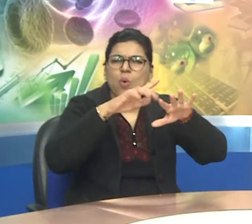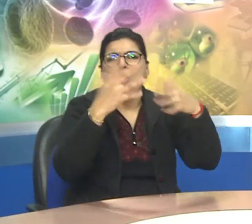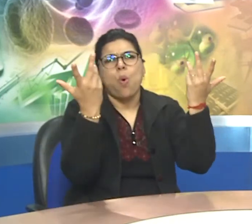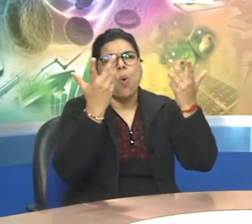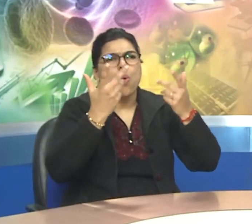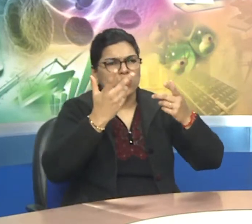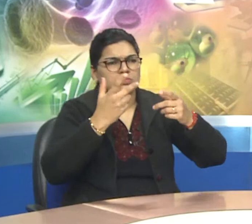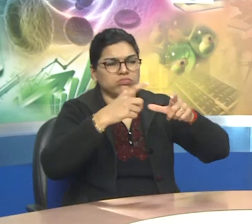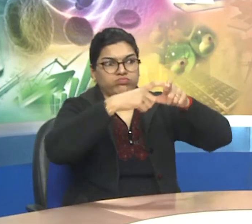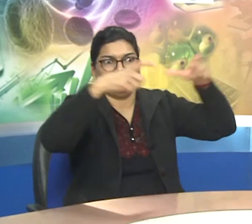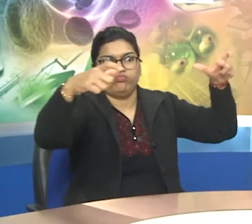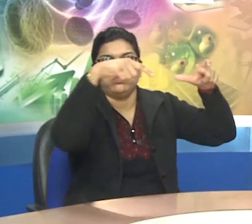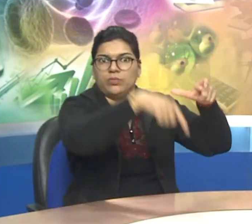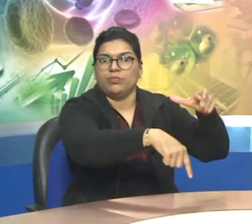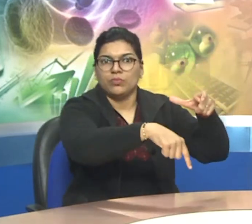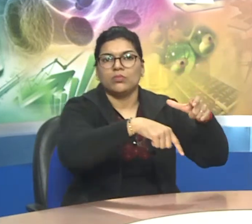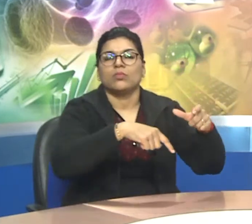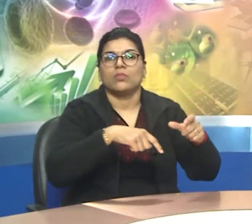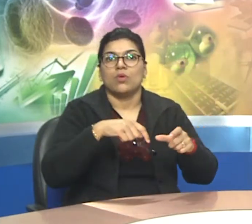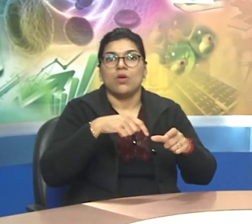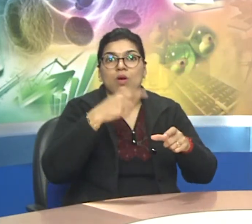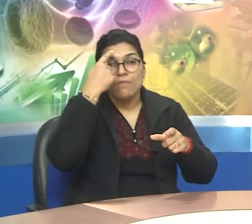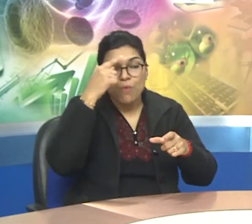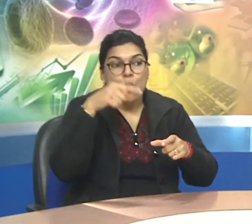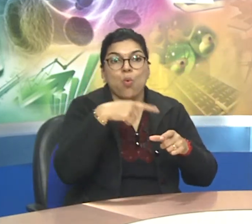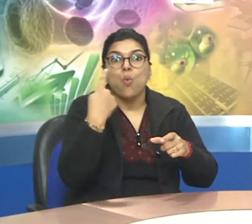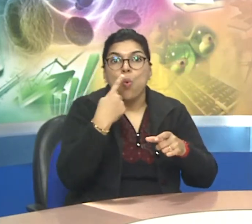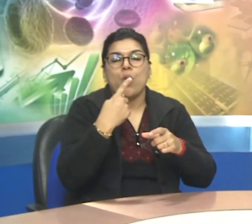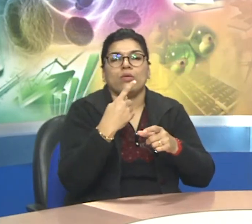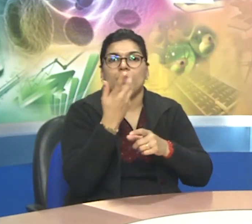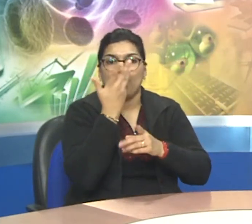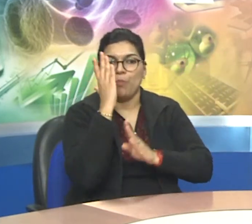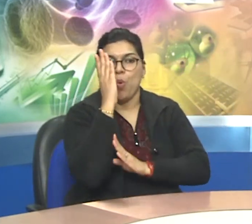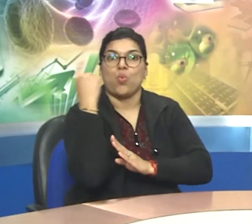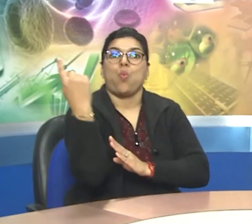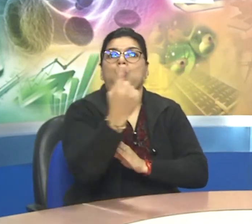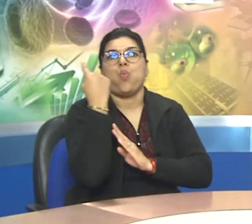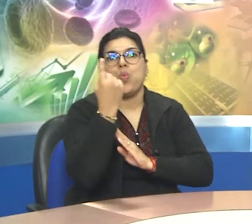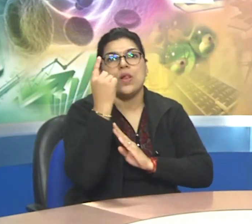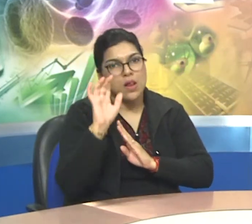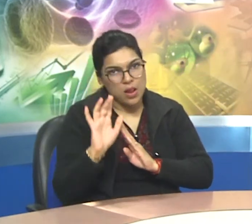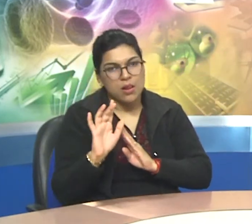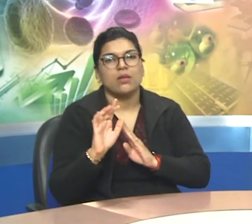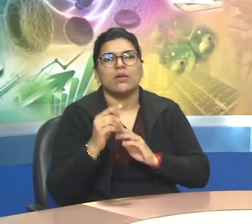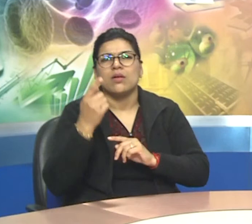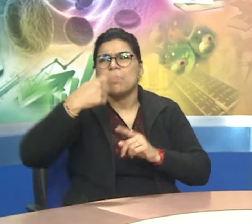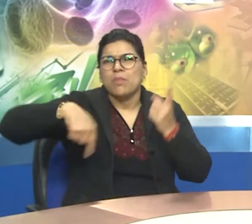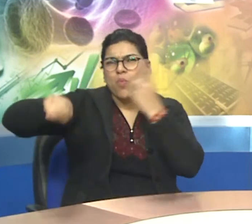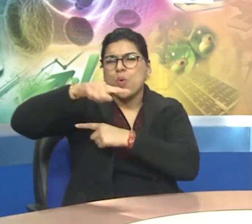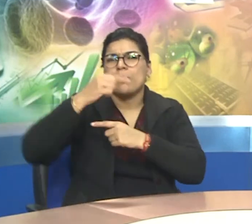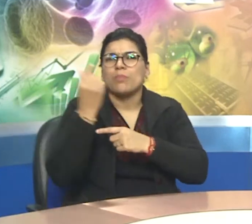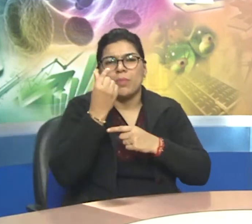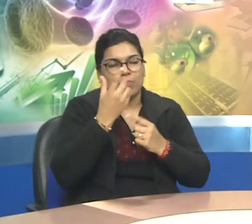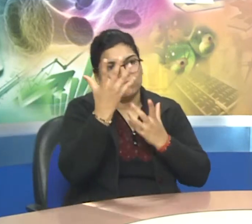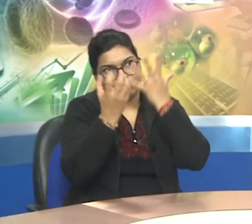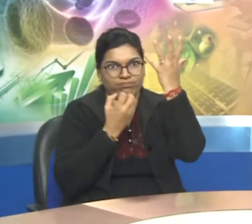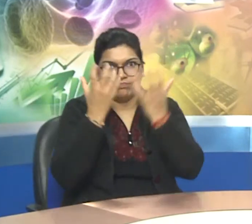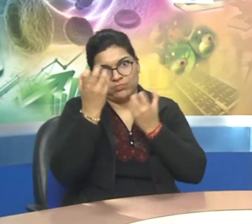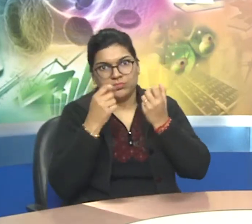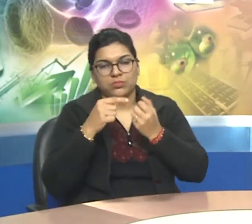bottle bank means it is a place where there are different kinds of bottles kept.